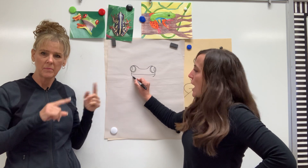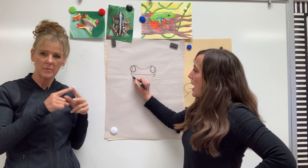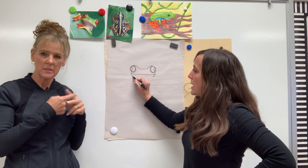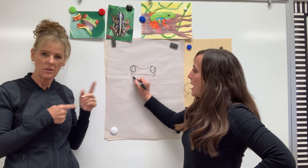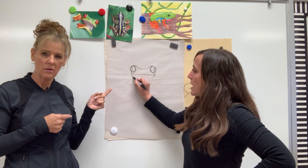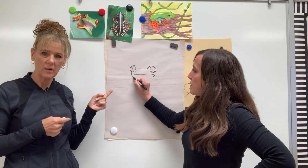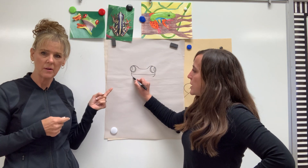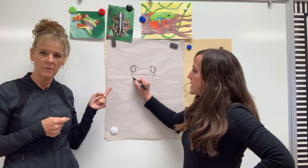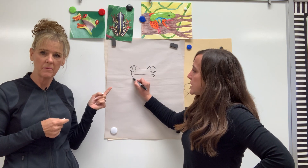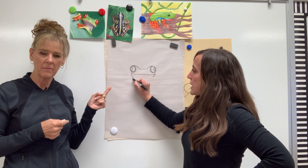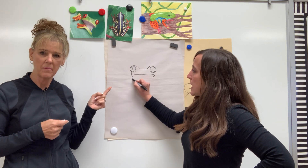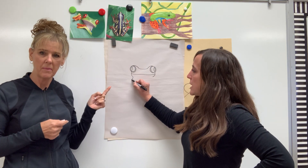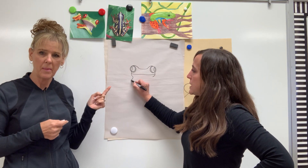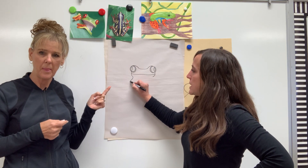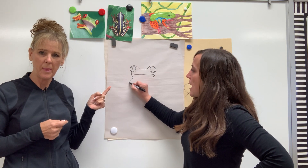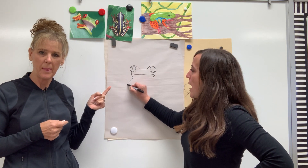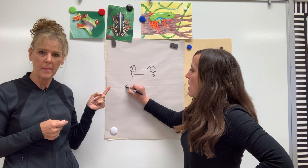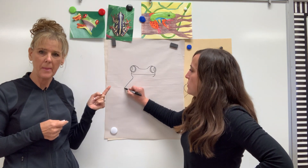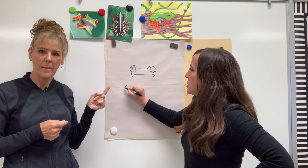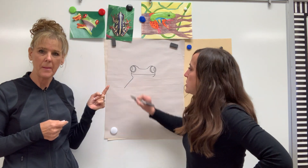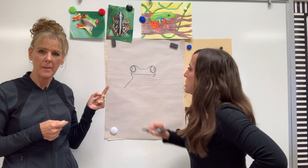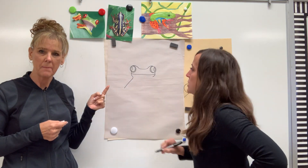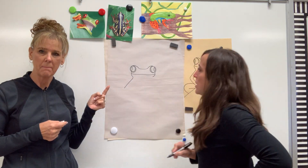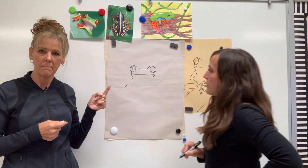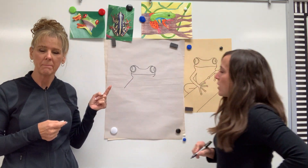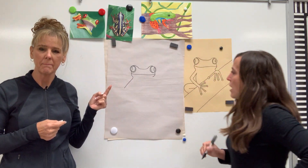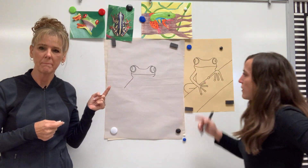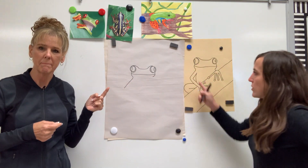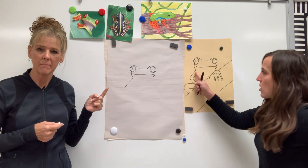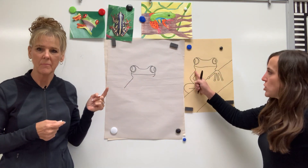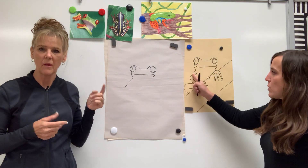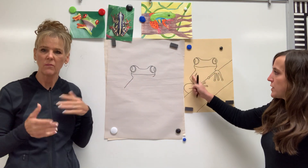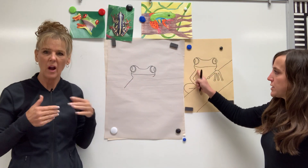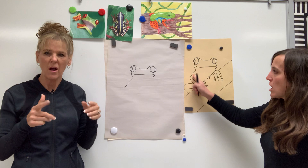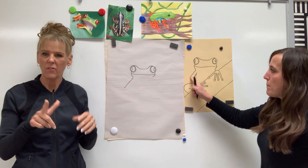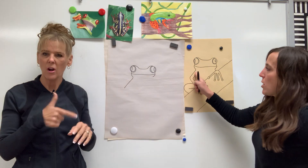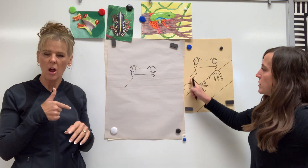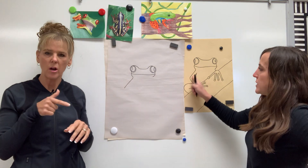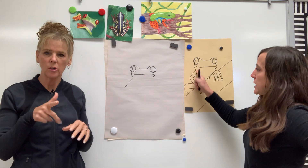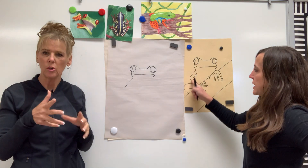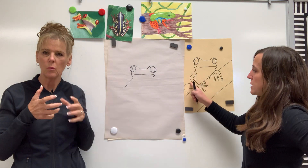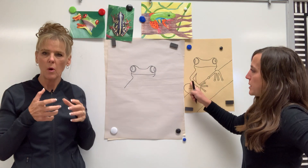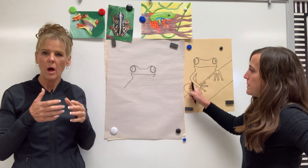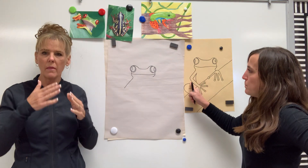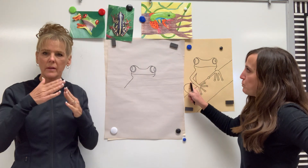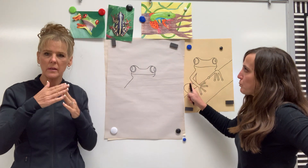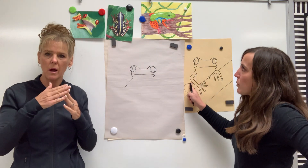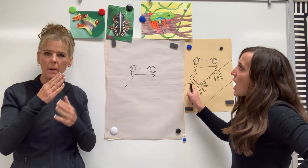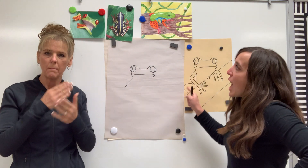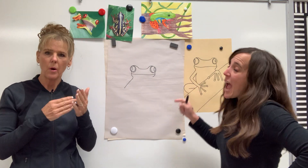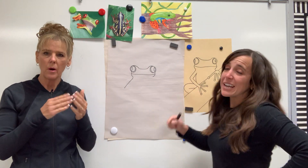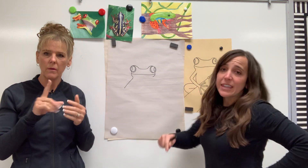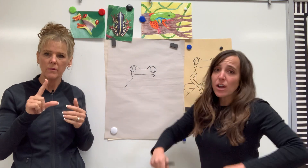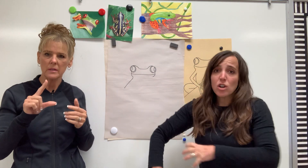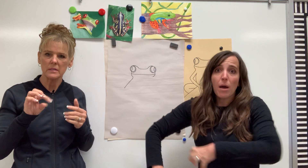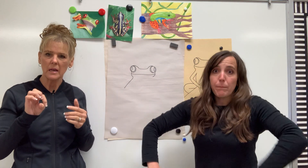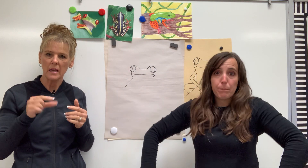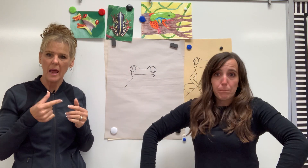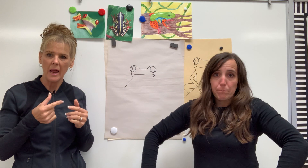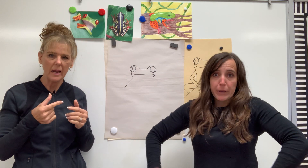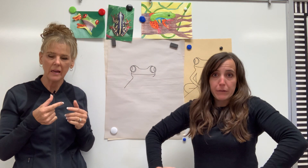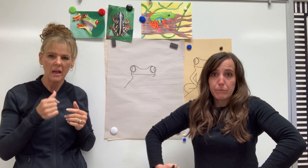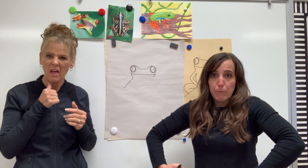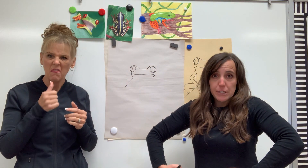this side and I'm gonna slant it out for however long you want this top part of his leg to be. And they are